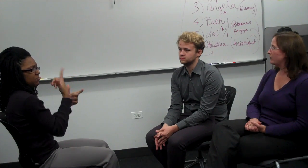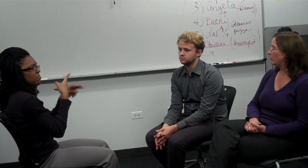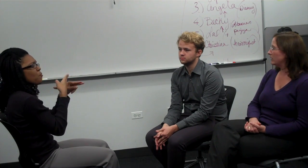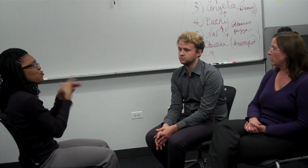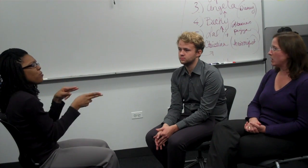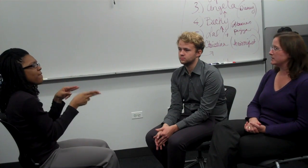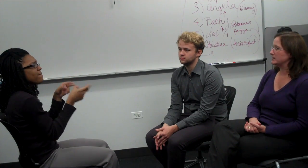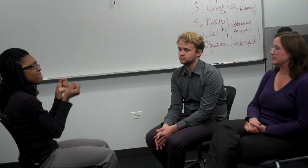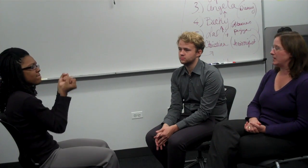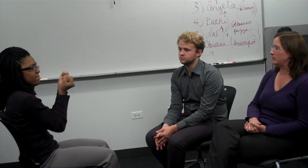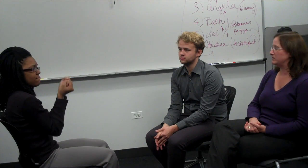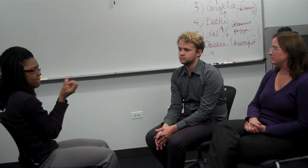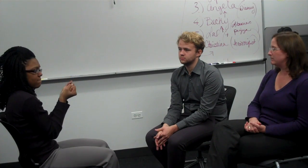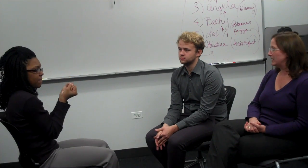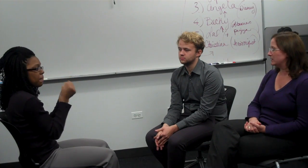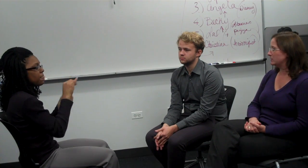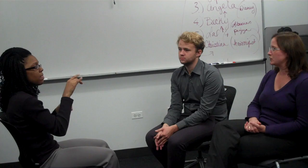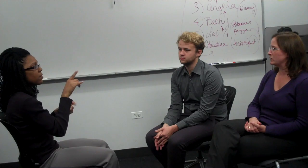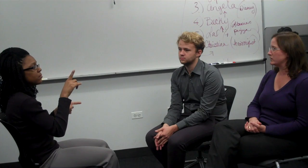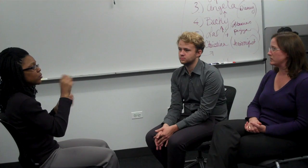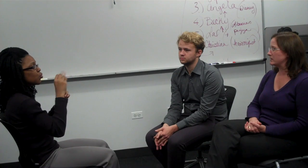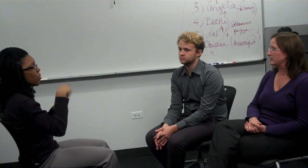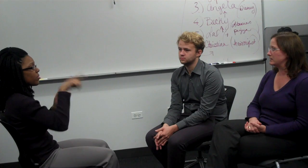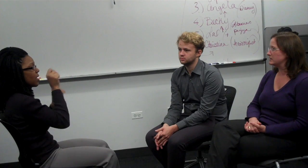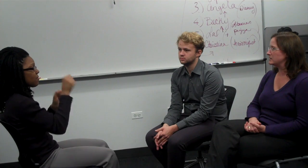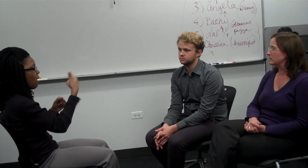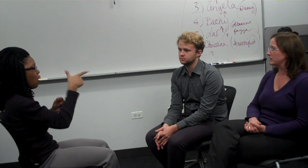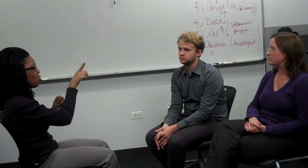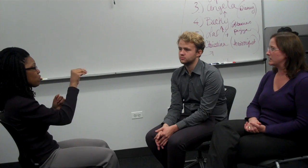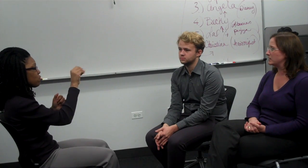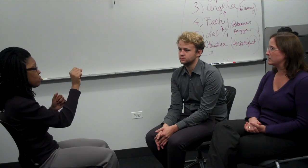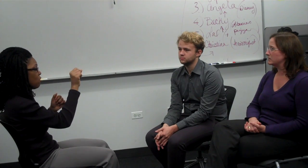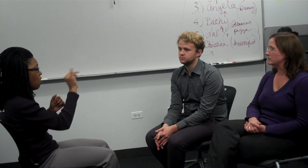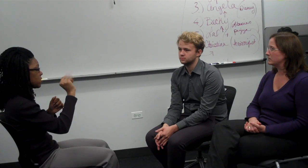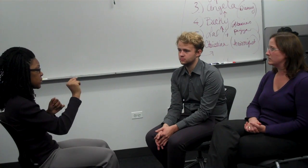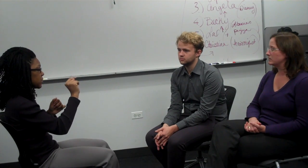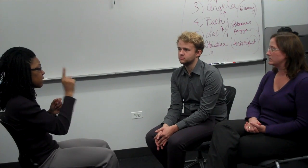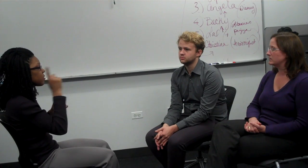For one long sentence, I would make it a little shorter so it's easier to understand.